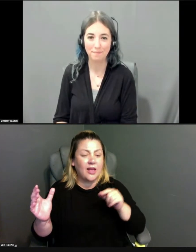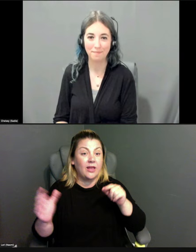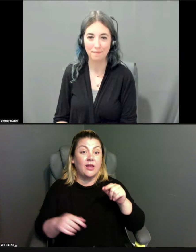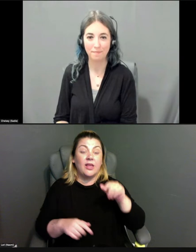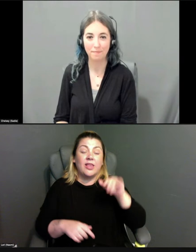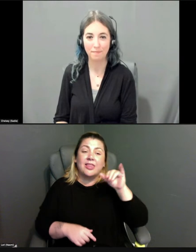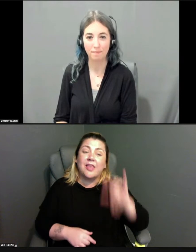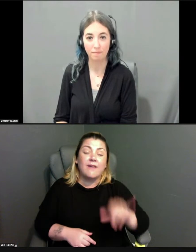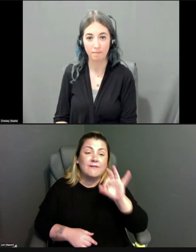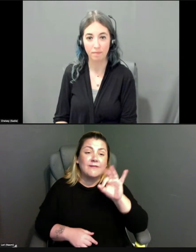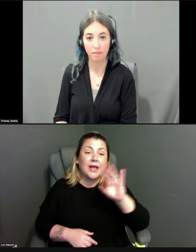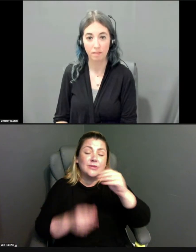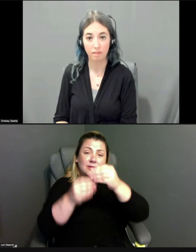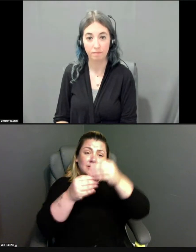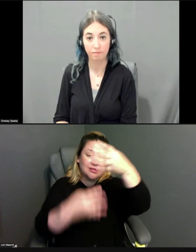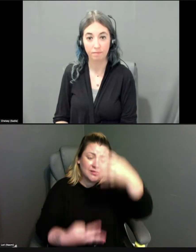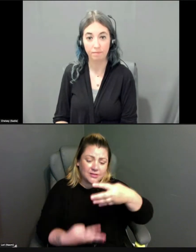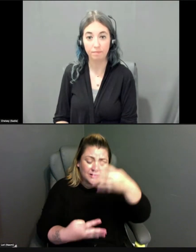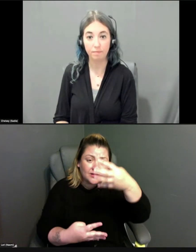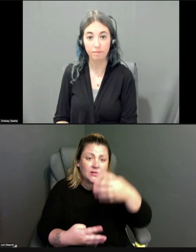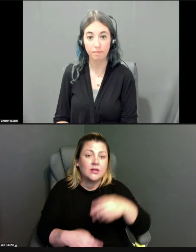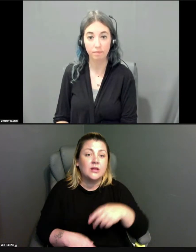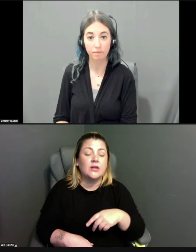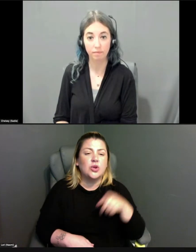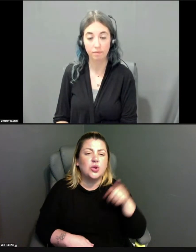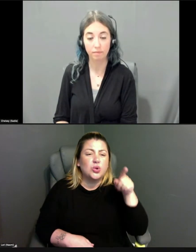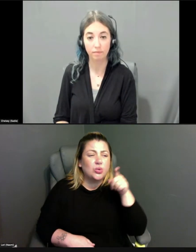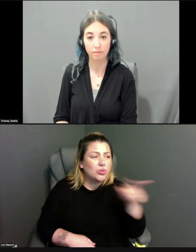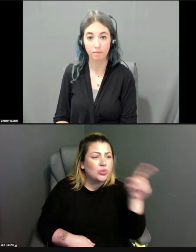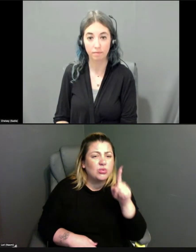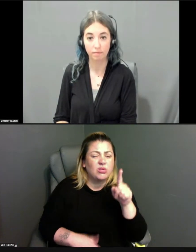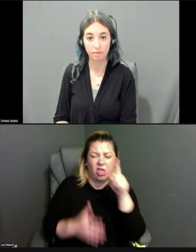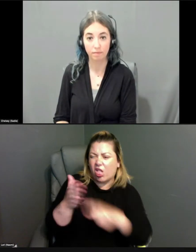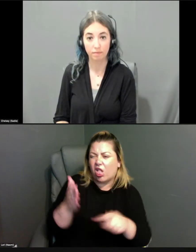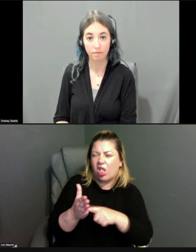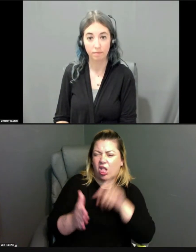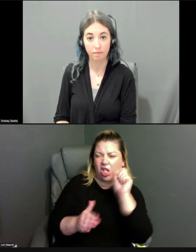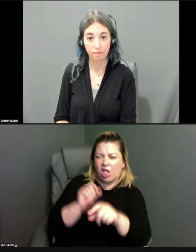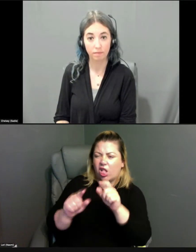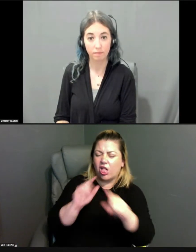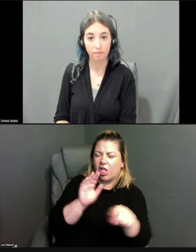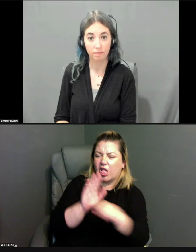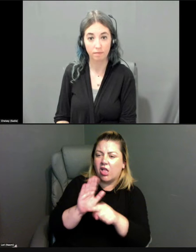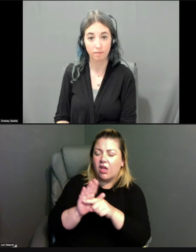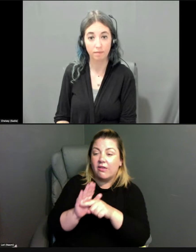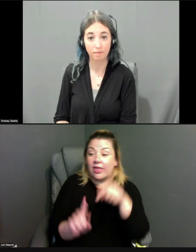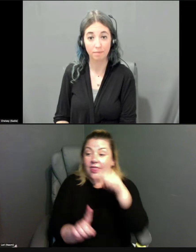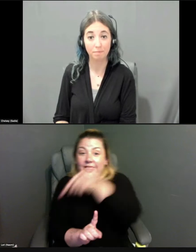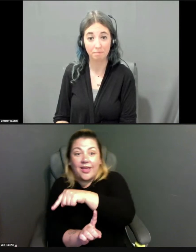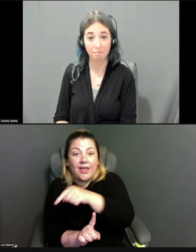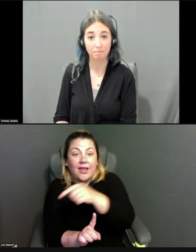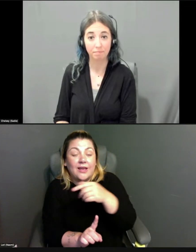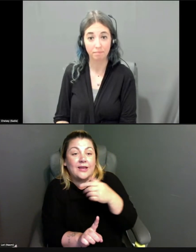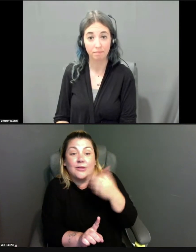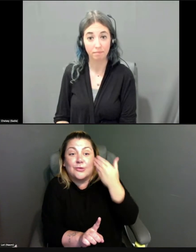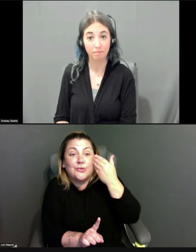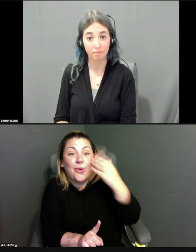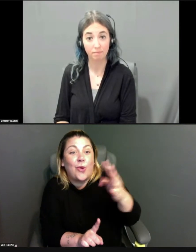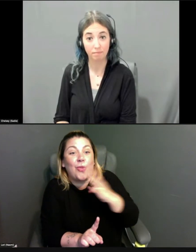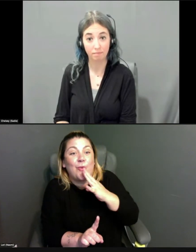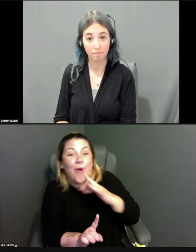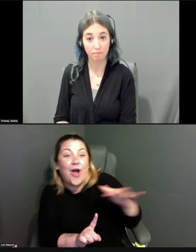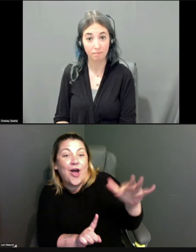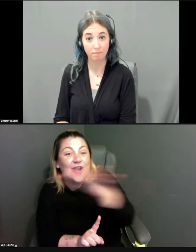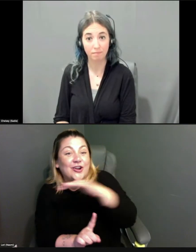people who still haven't seen the water, to carry out the metaphor. Yeah. Yes. because that's not